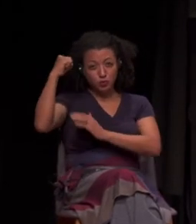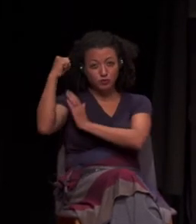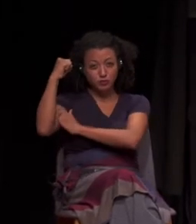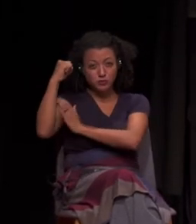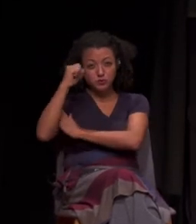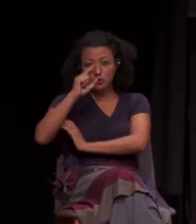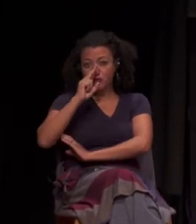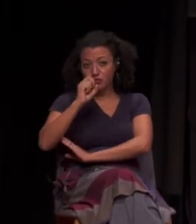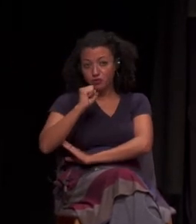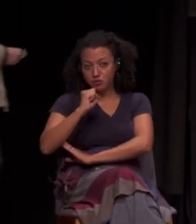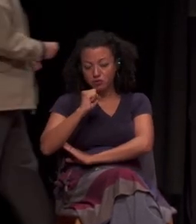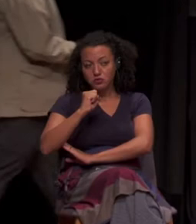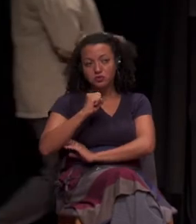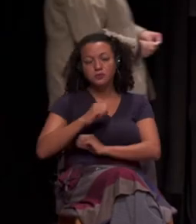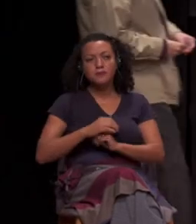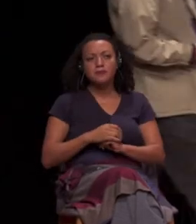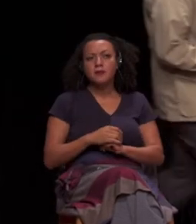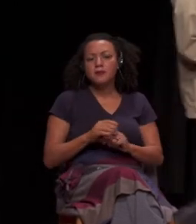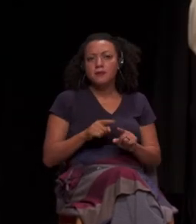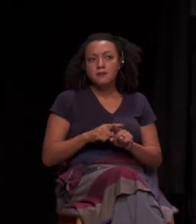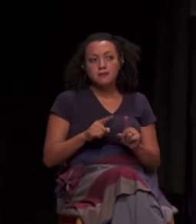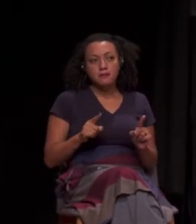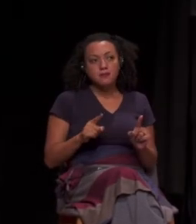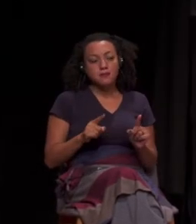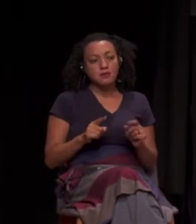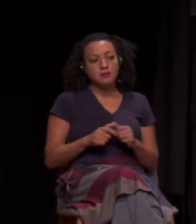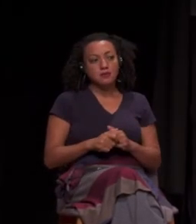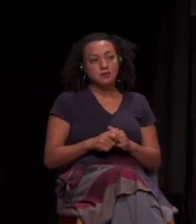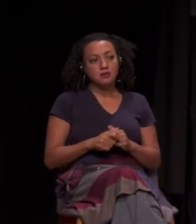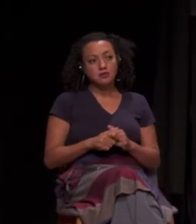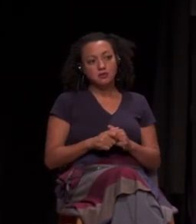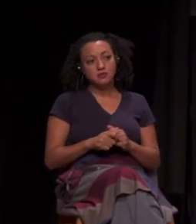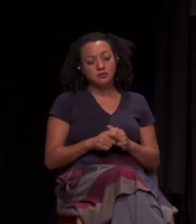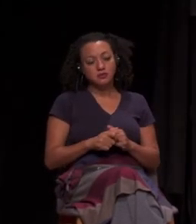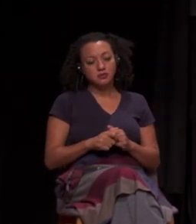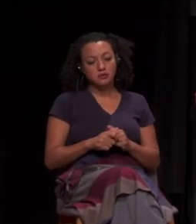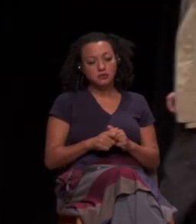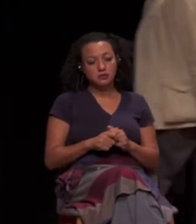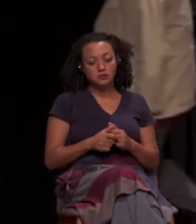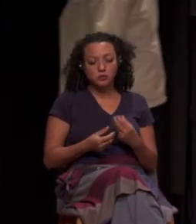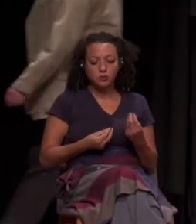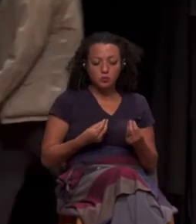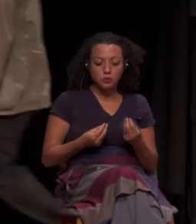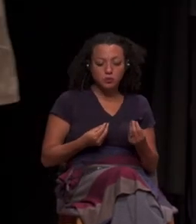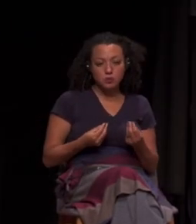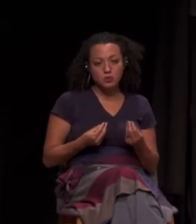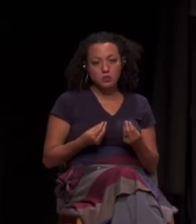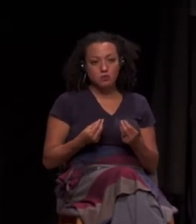its effect on influencing policy,